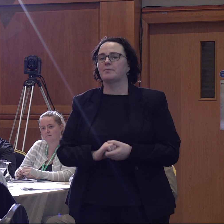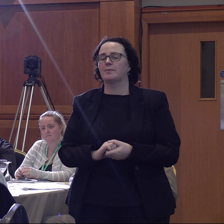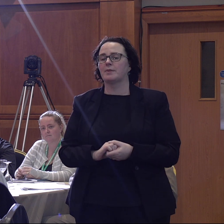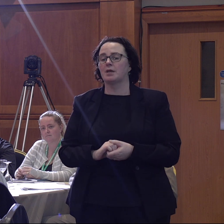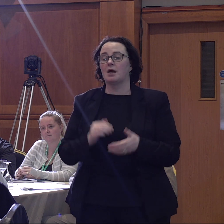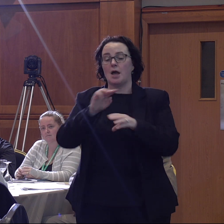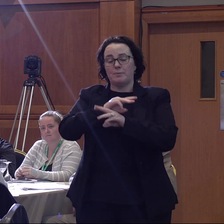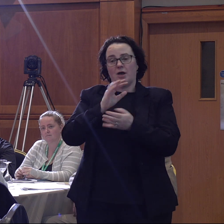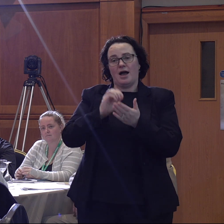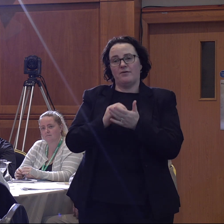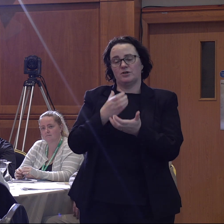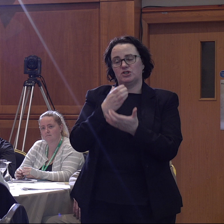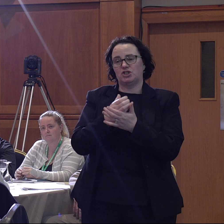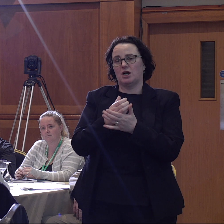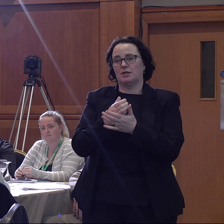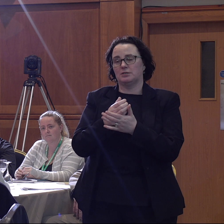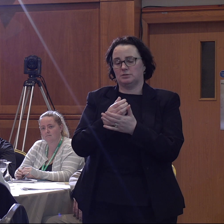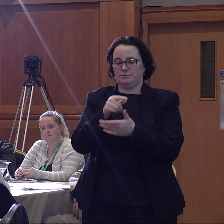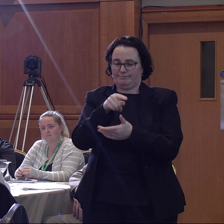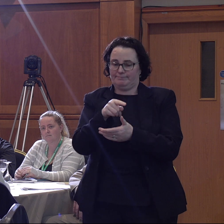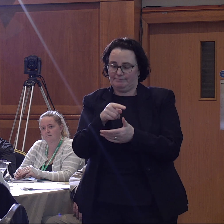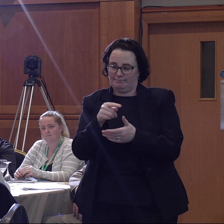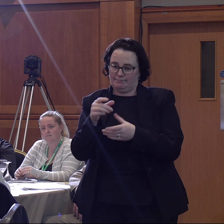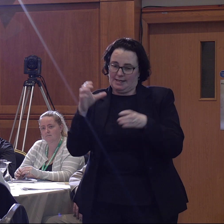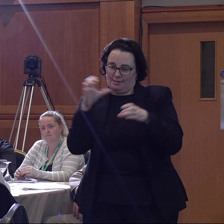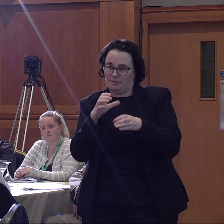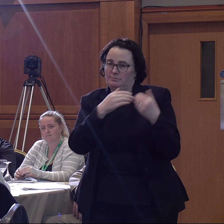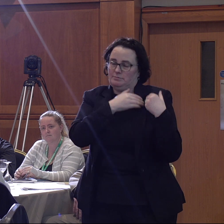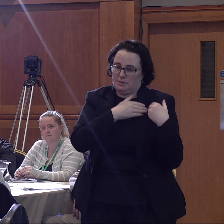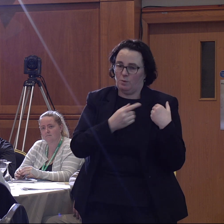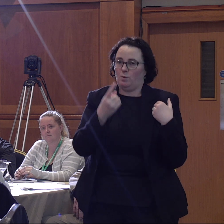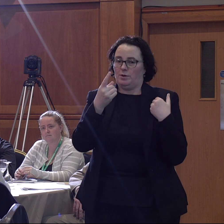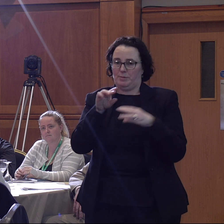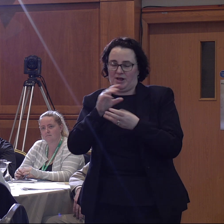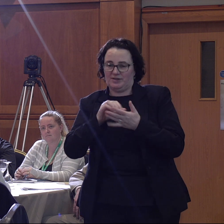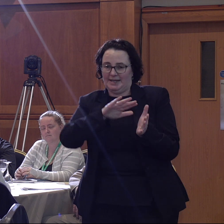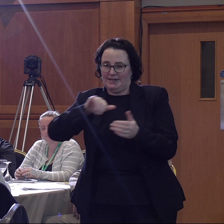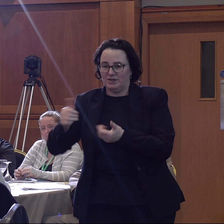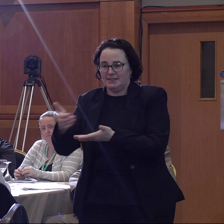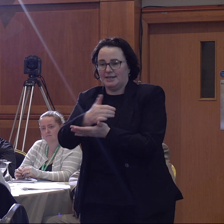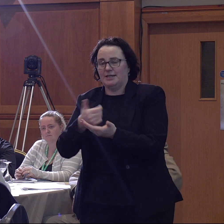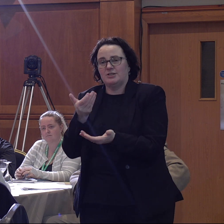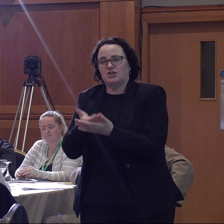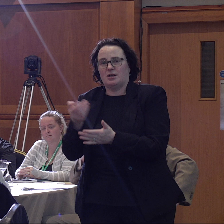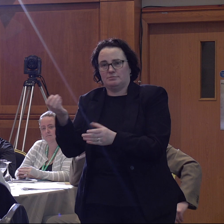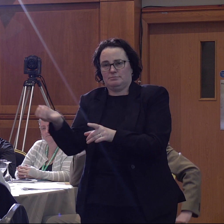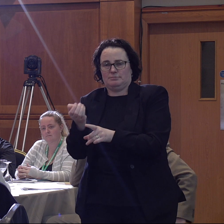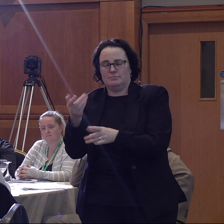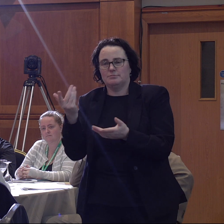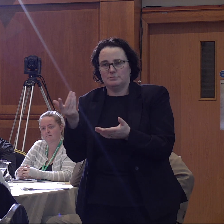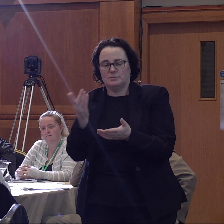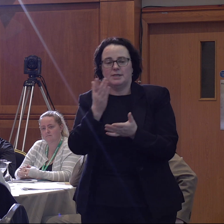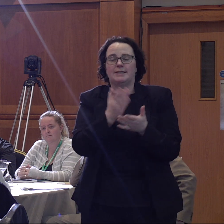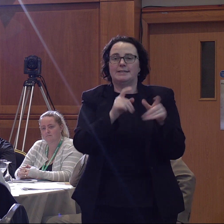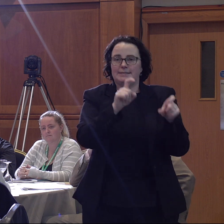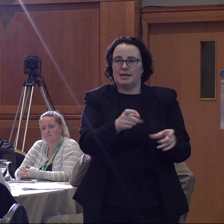Parents with child-minding obligations can face difficulties if one parent needs to leave work early to collect children. Staying in work for